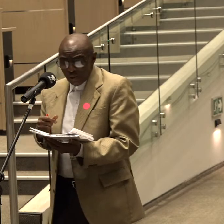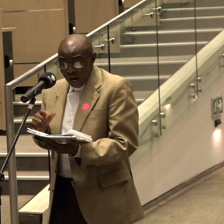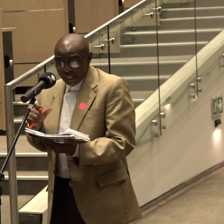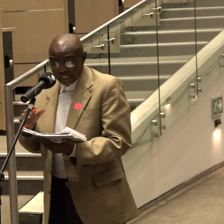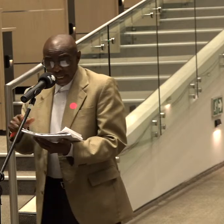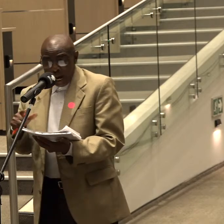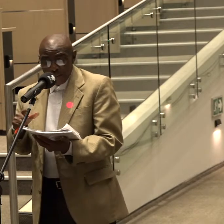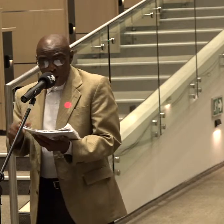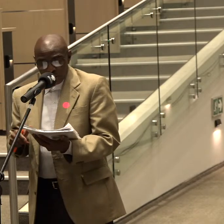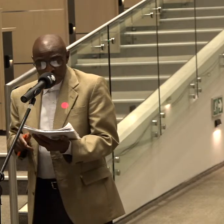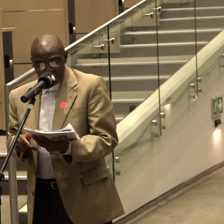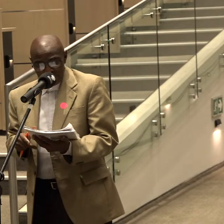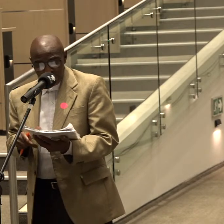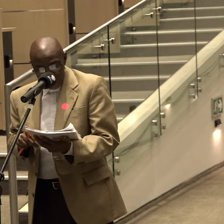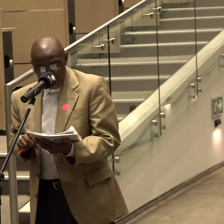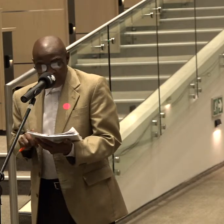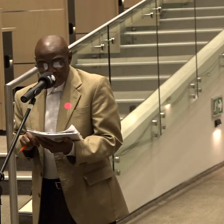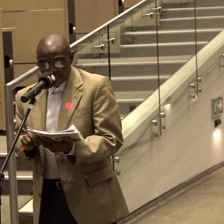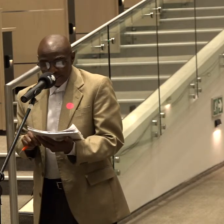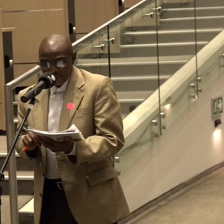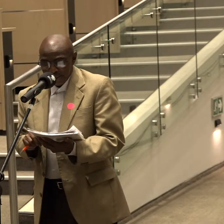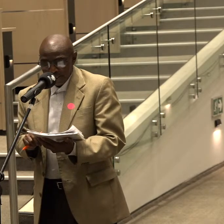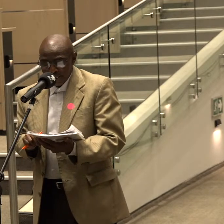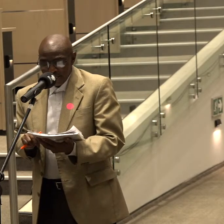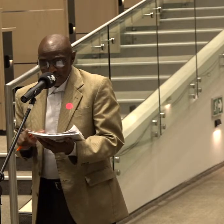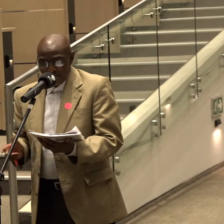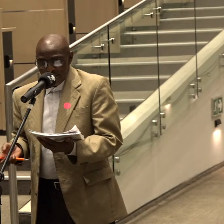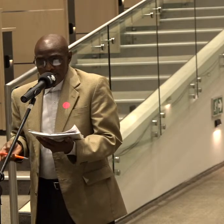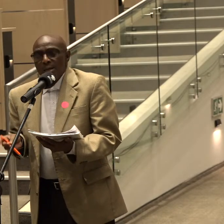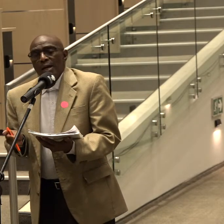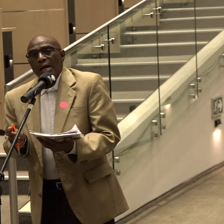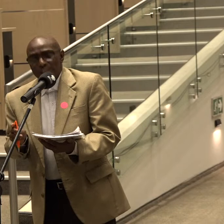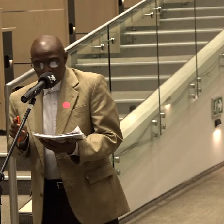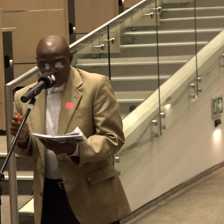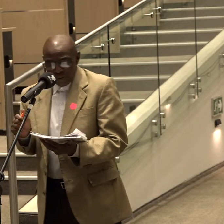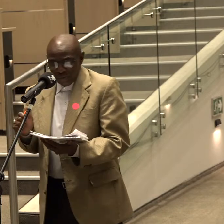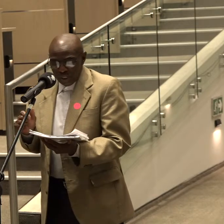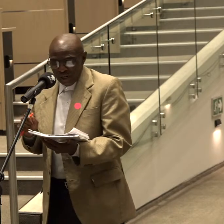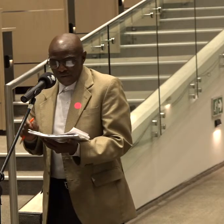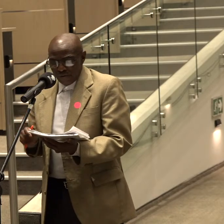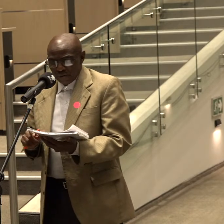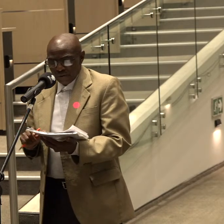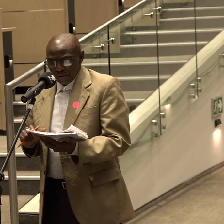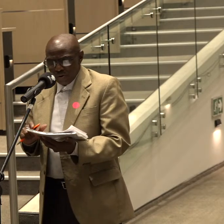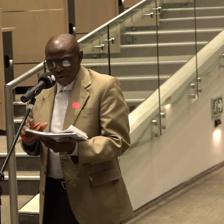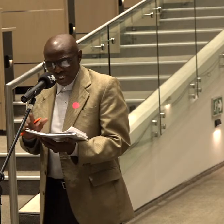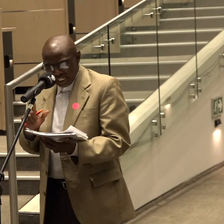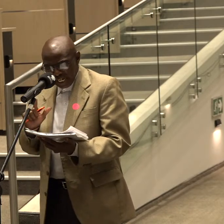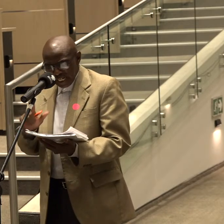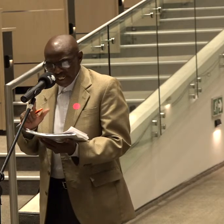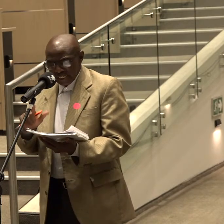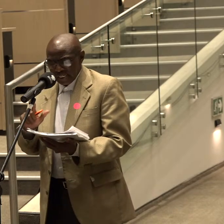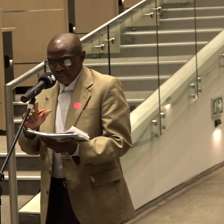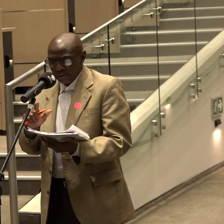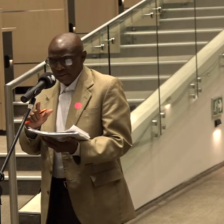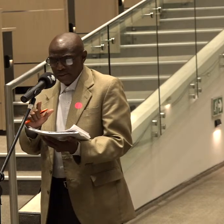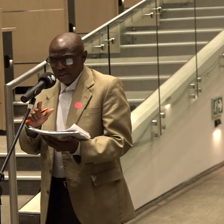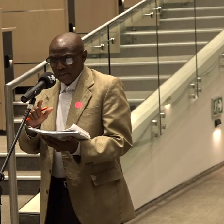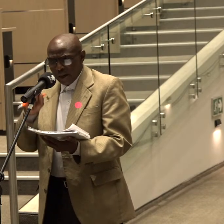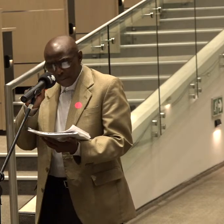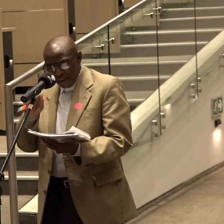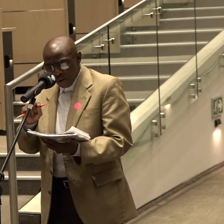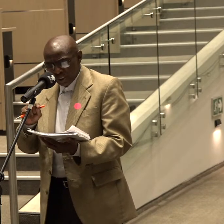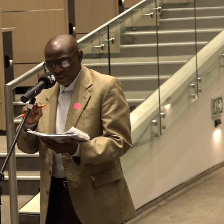we do agree about this bill and we we concerns